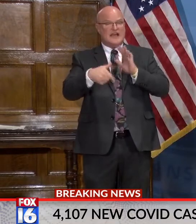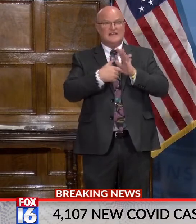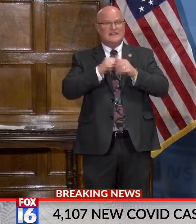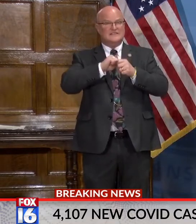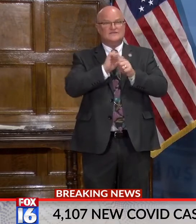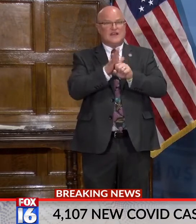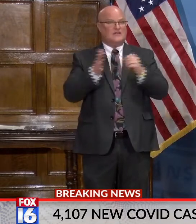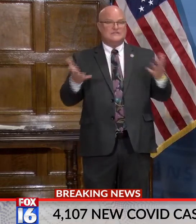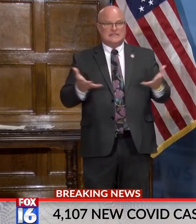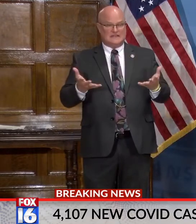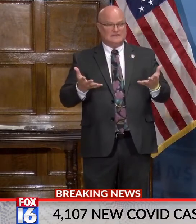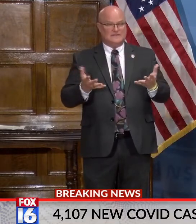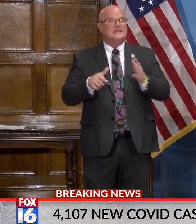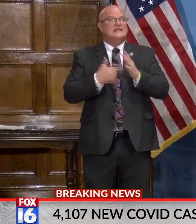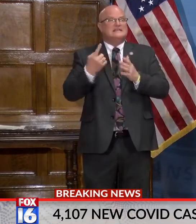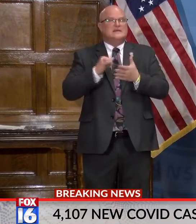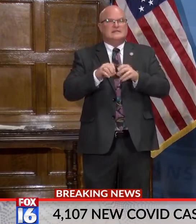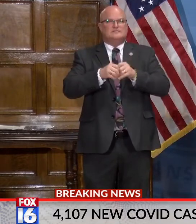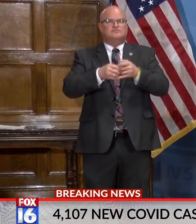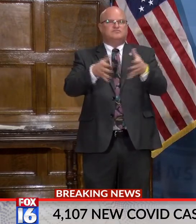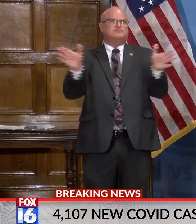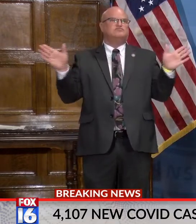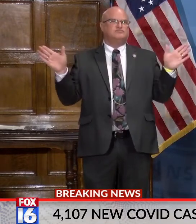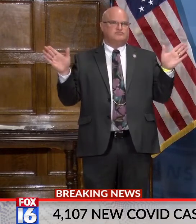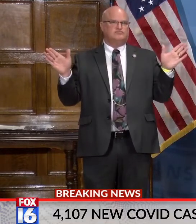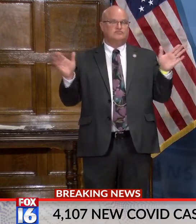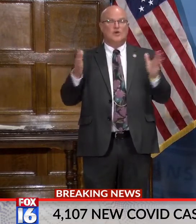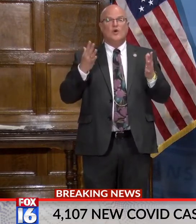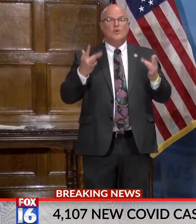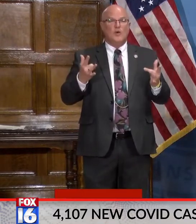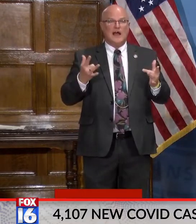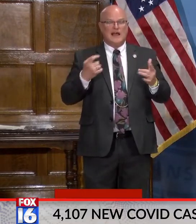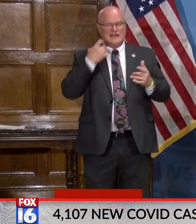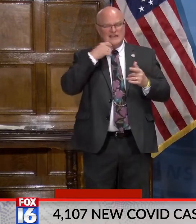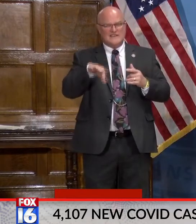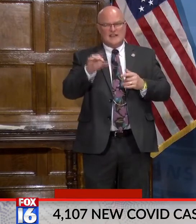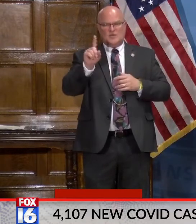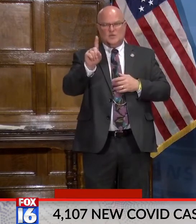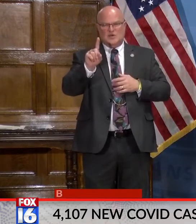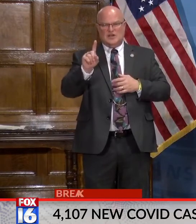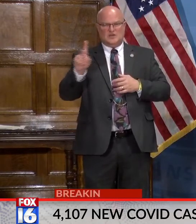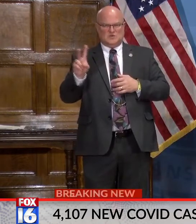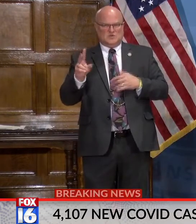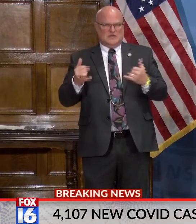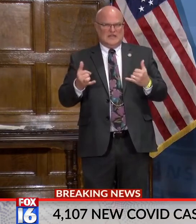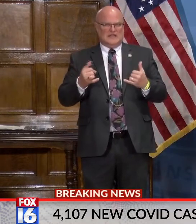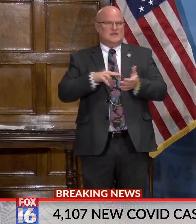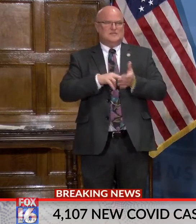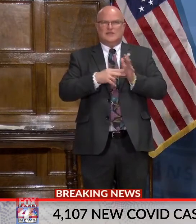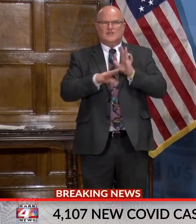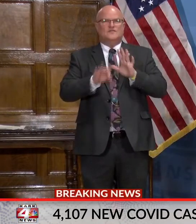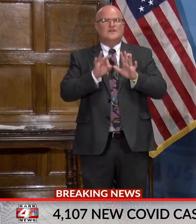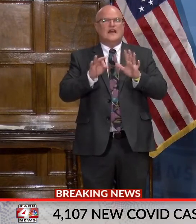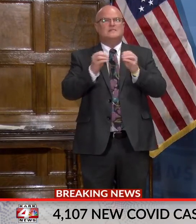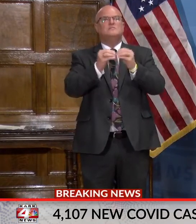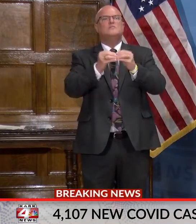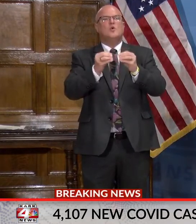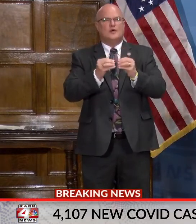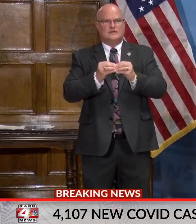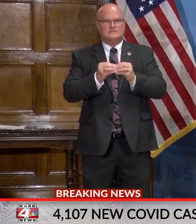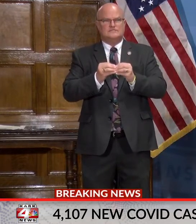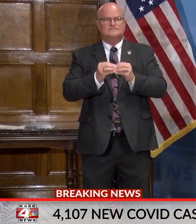here. This is something that is widespread. And because you're just finding one or two now doesn't mean you're not going to find a whole bunch in a little while. This has been